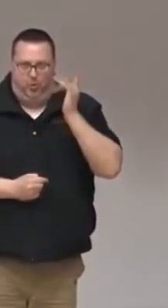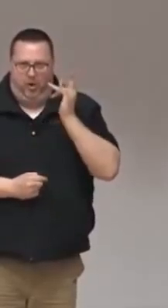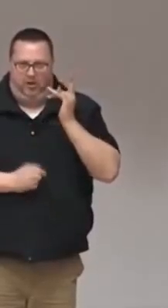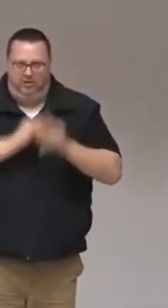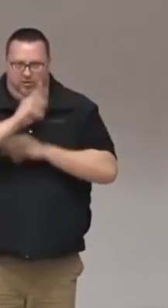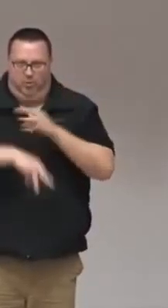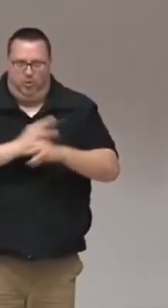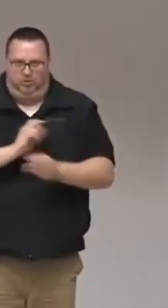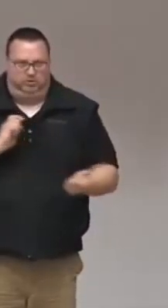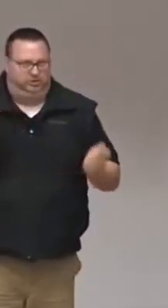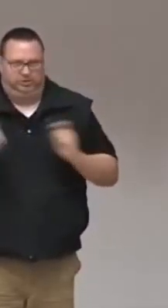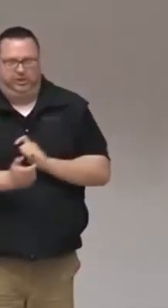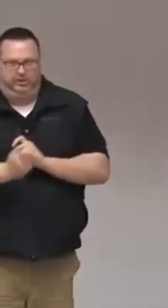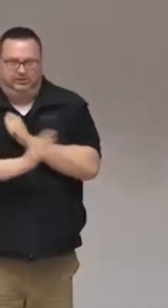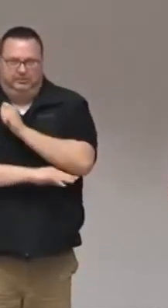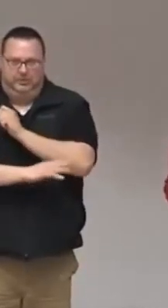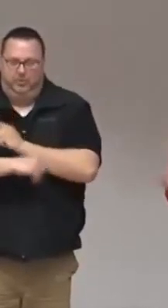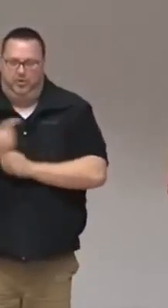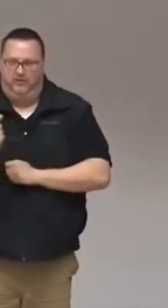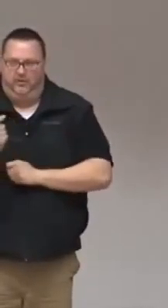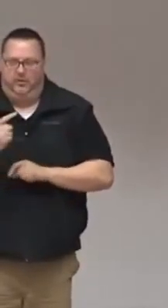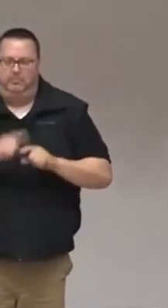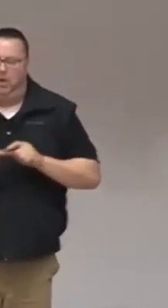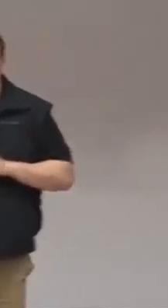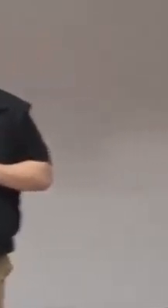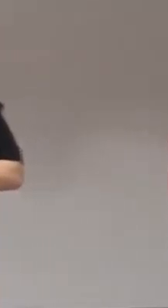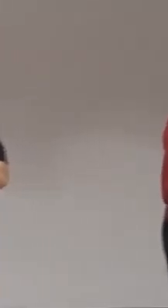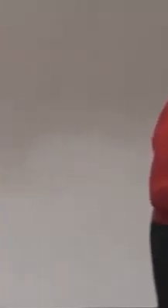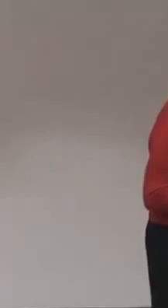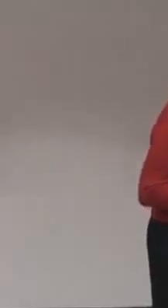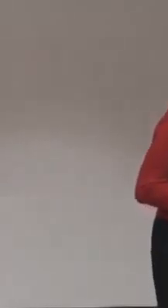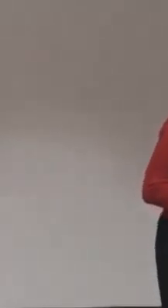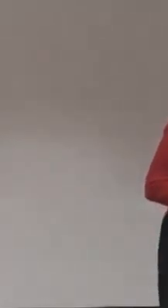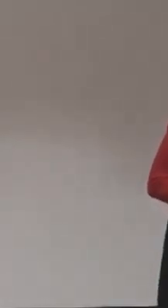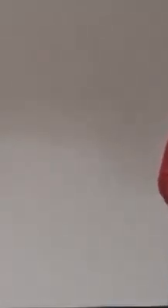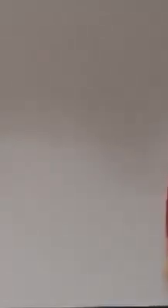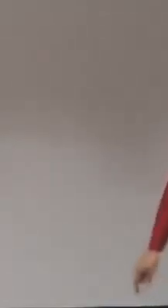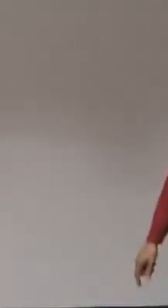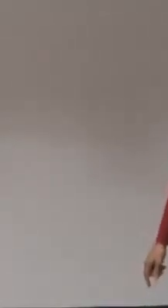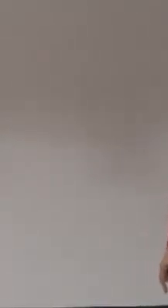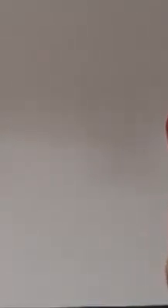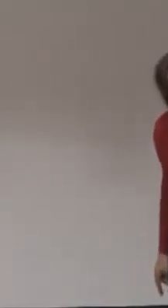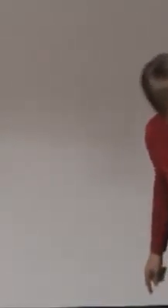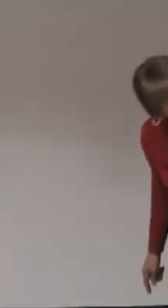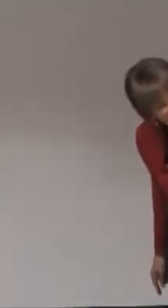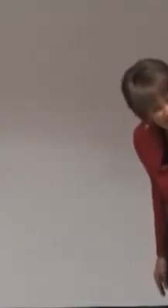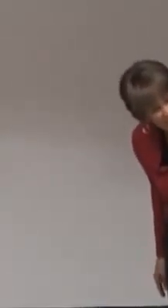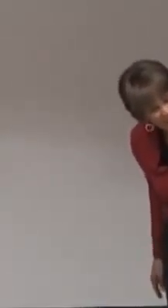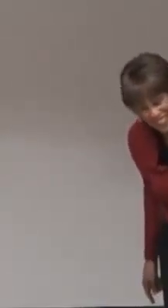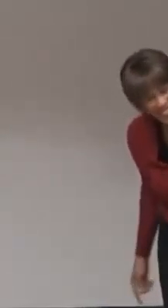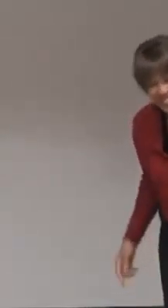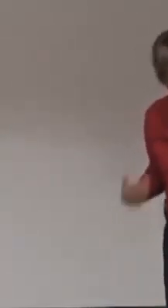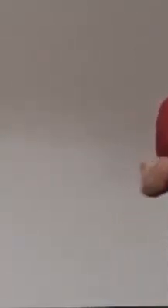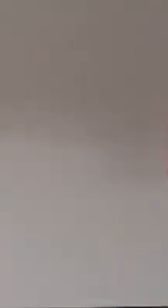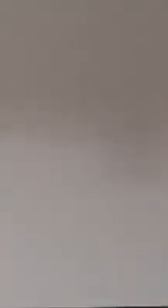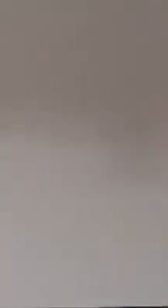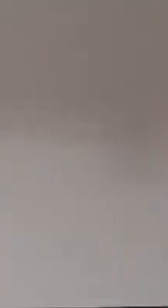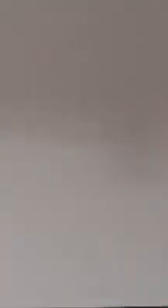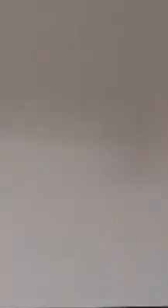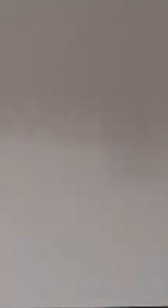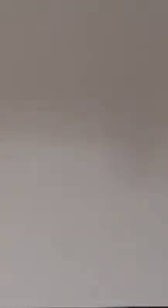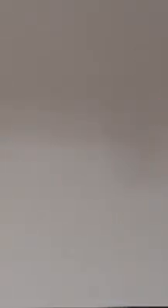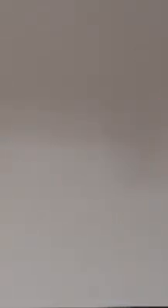morning. Mm-hmm. What Peter and I learned from that event was that the people we say are them,